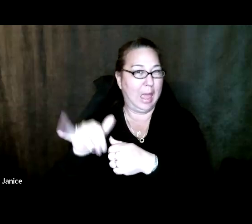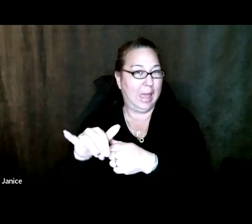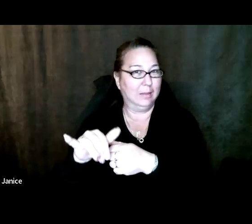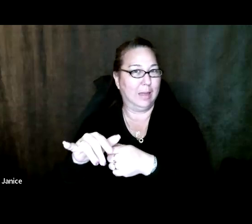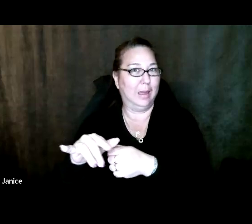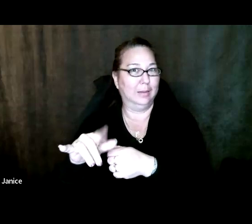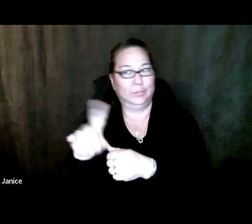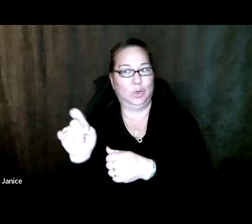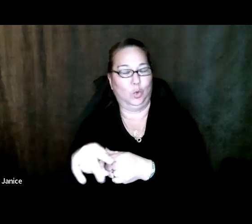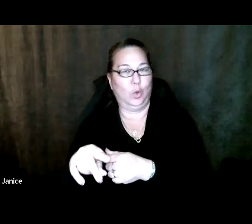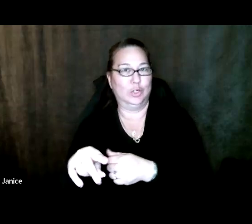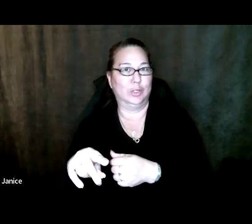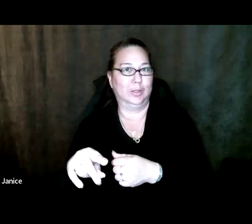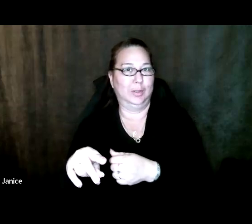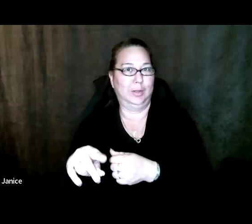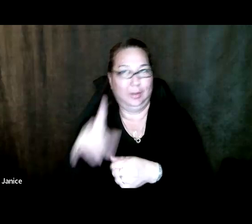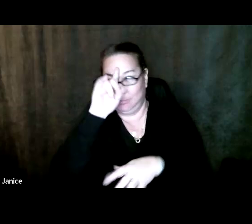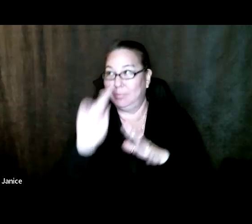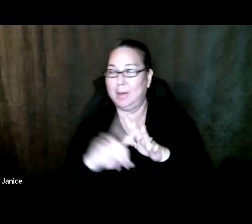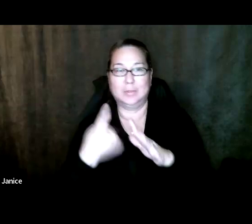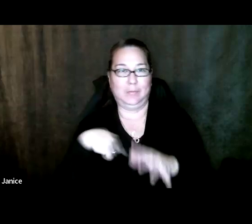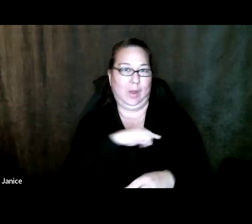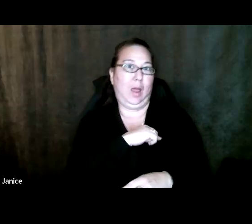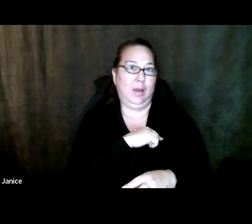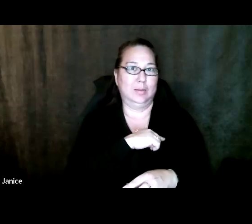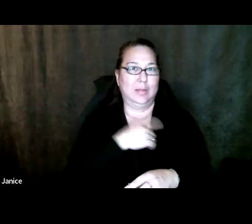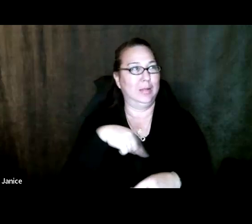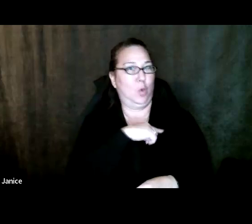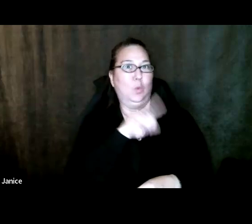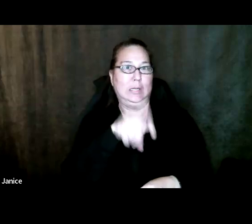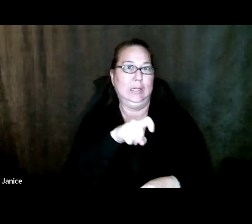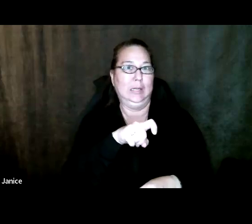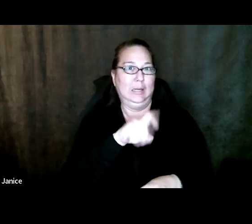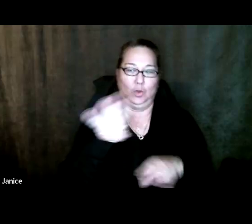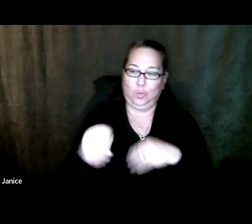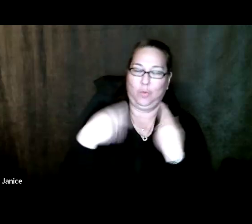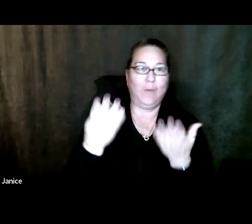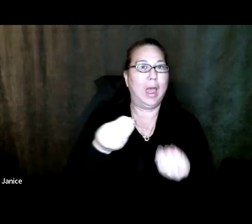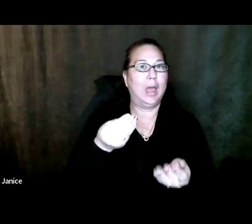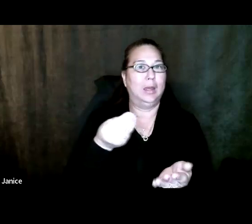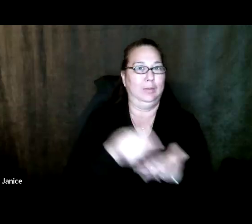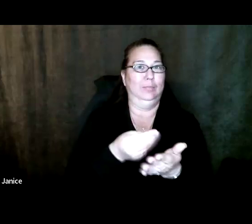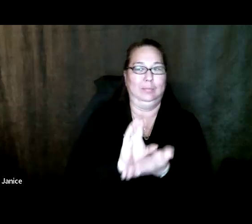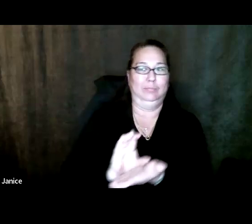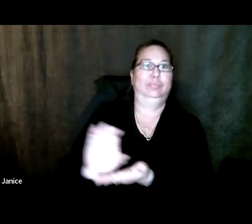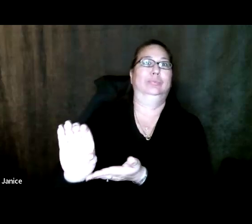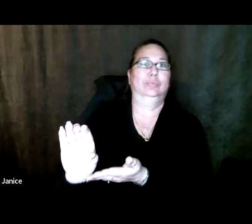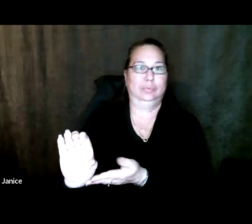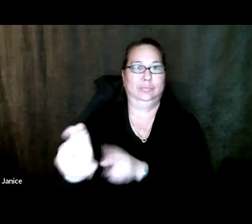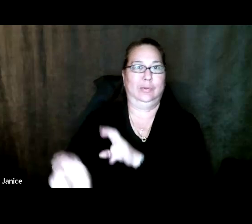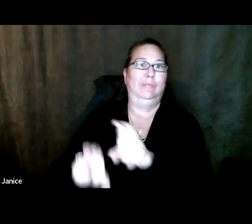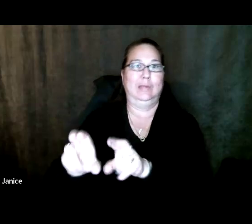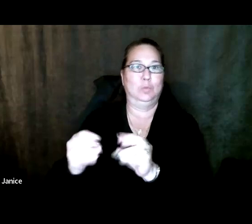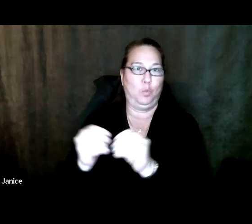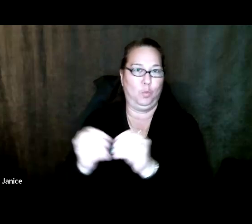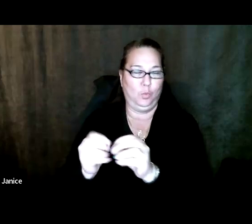invest more here from our standpoint? Because I think that would also just help us as